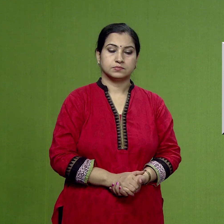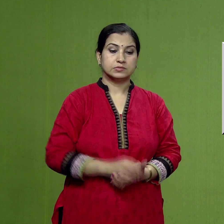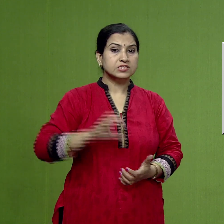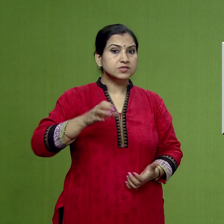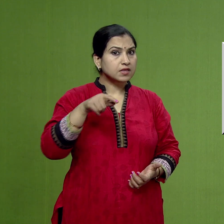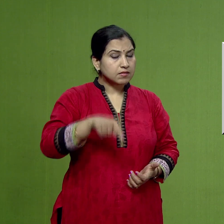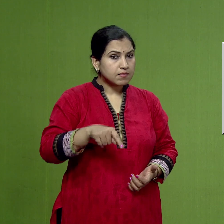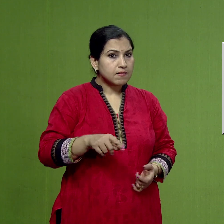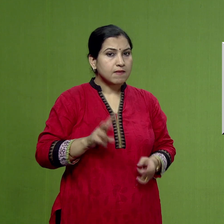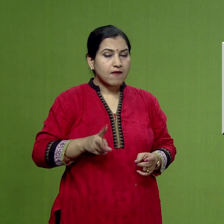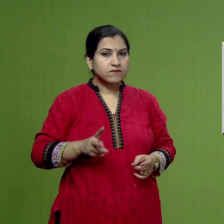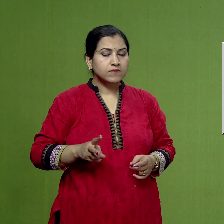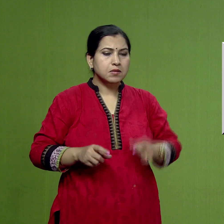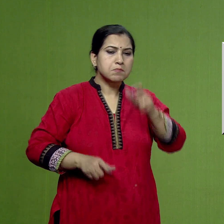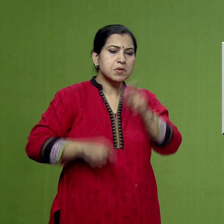States having moderate density